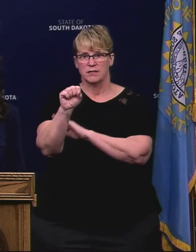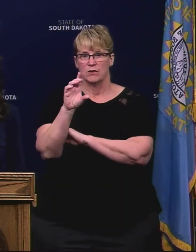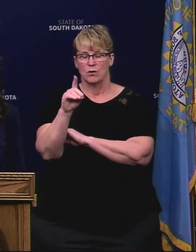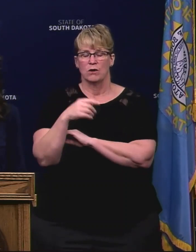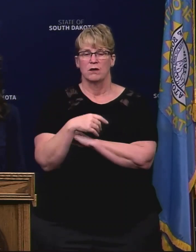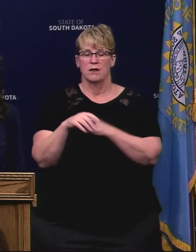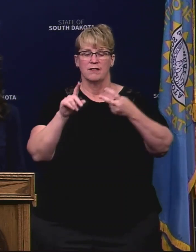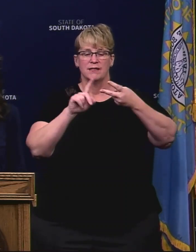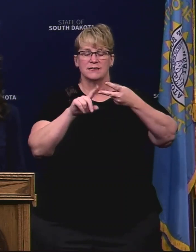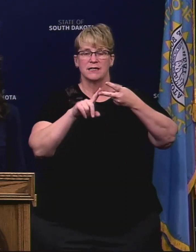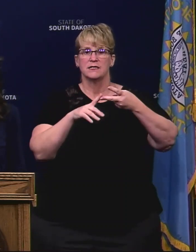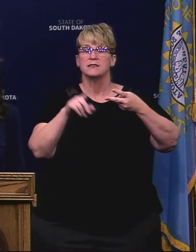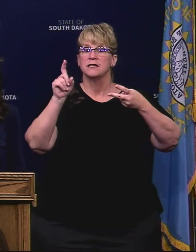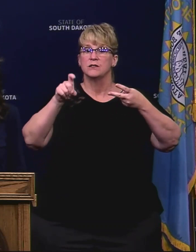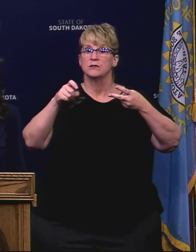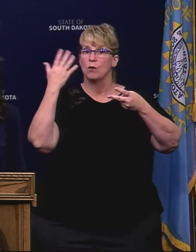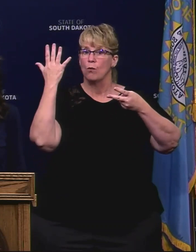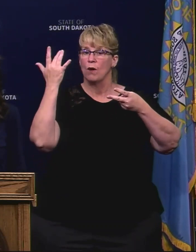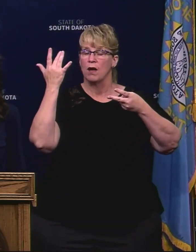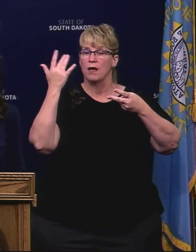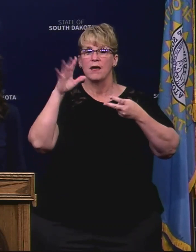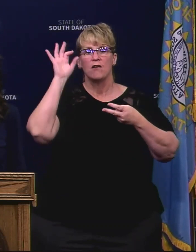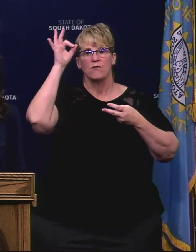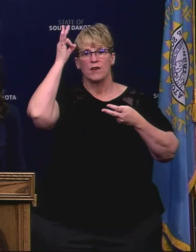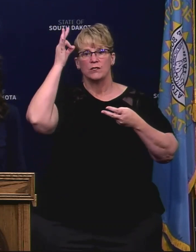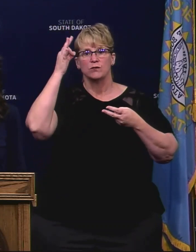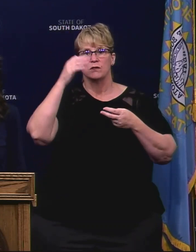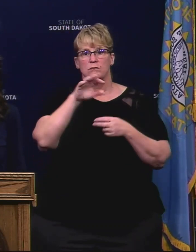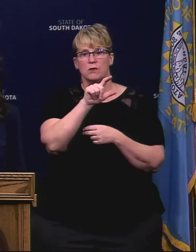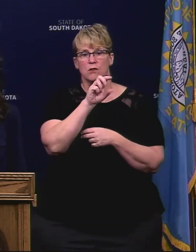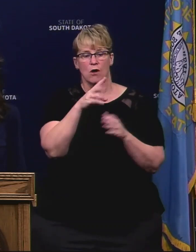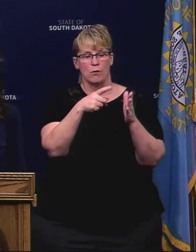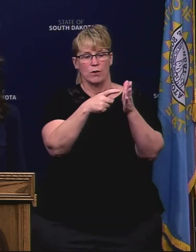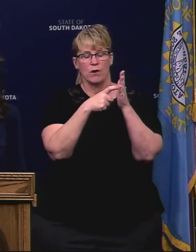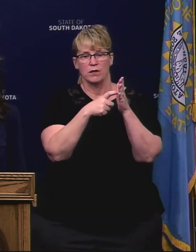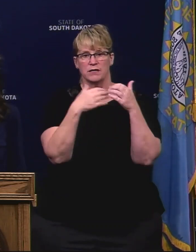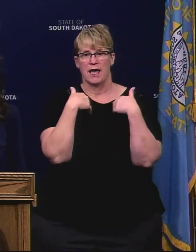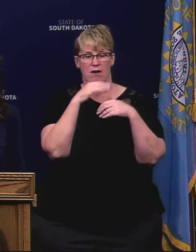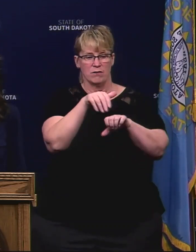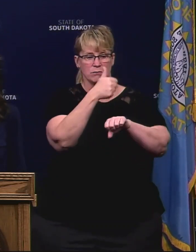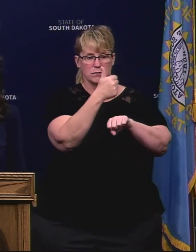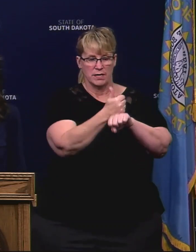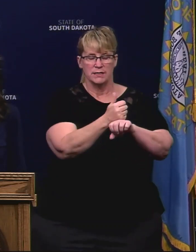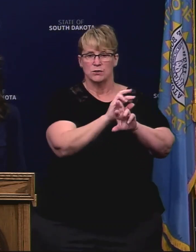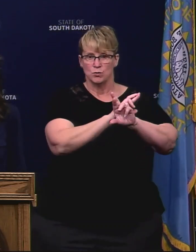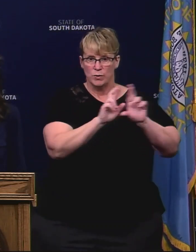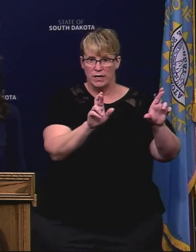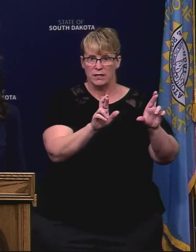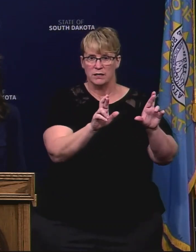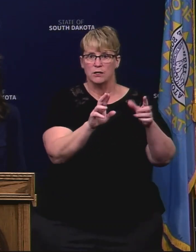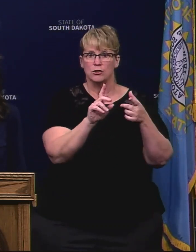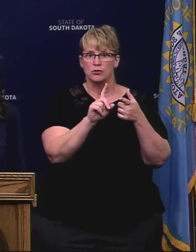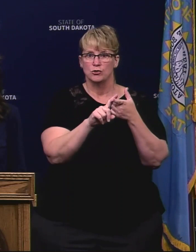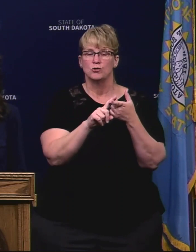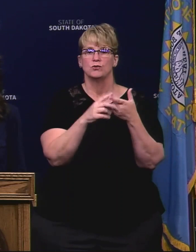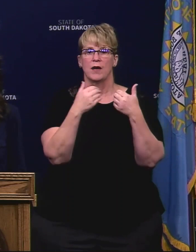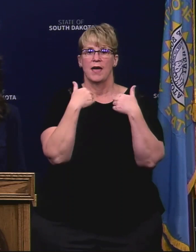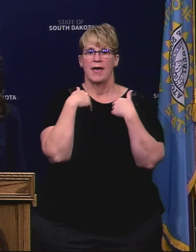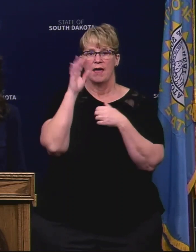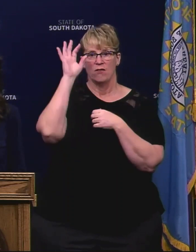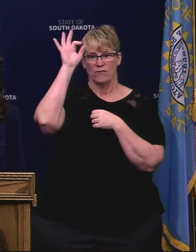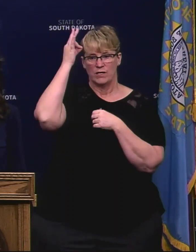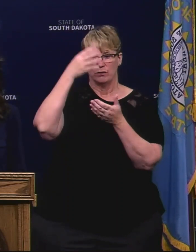order is necessary because federal law requires us to have it in place and in order to be able to access